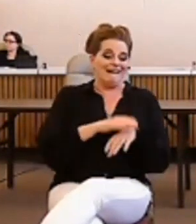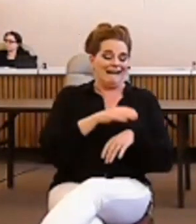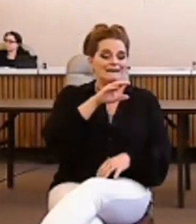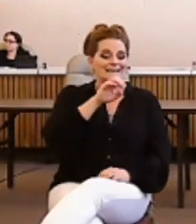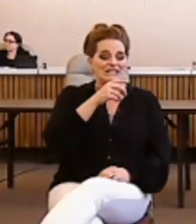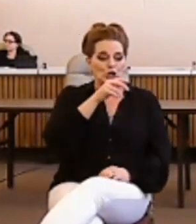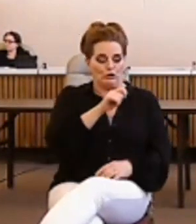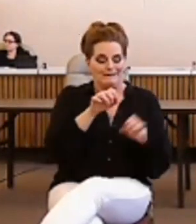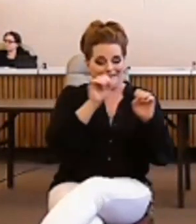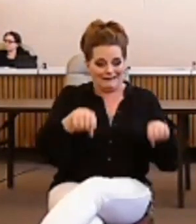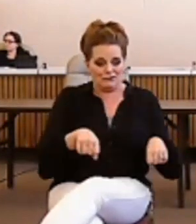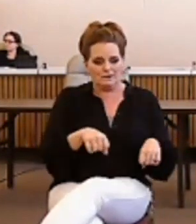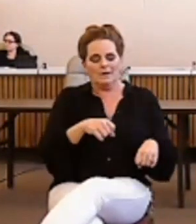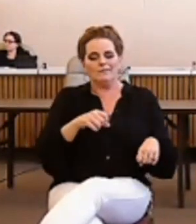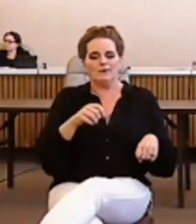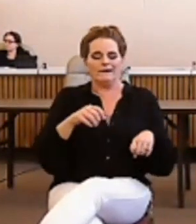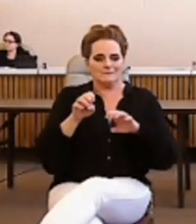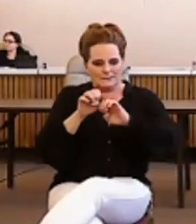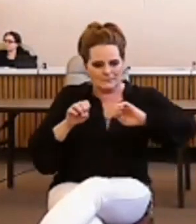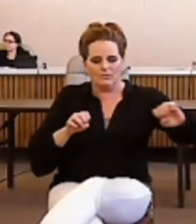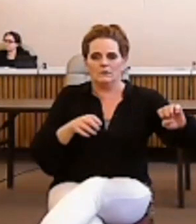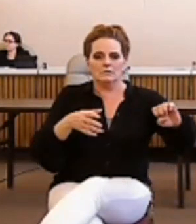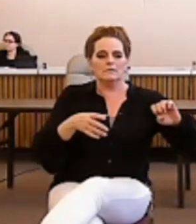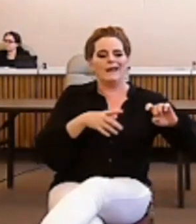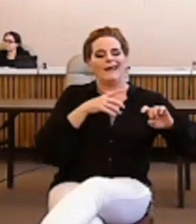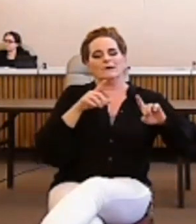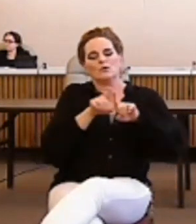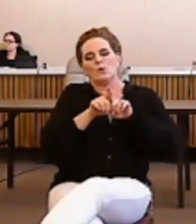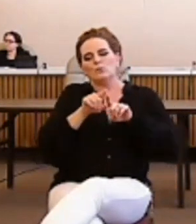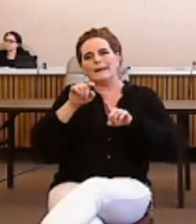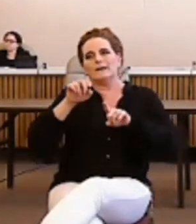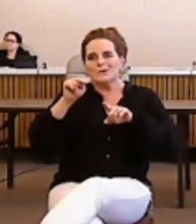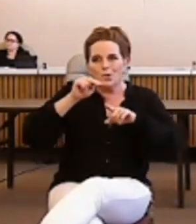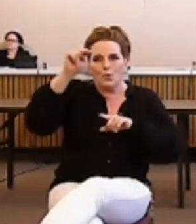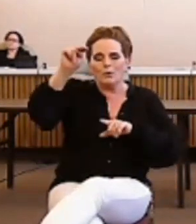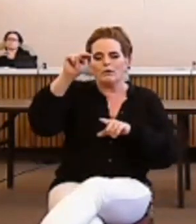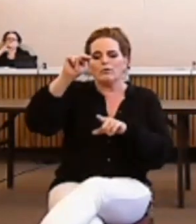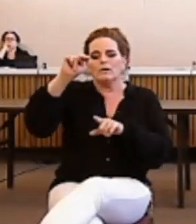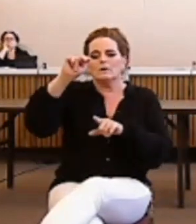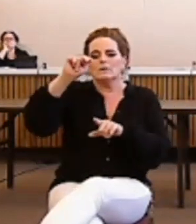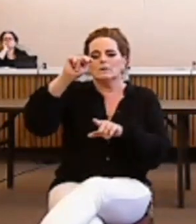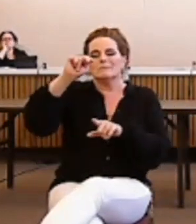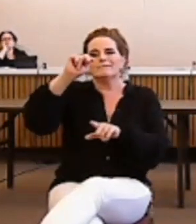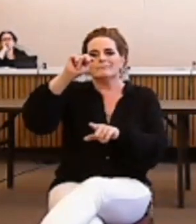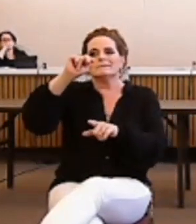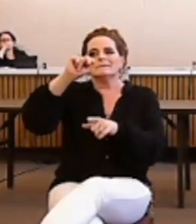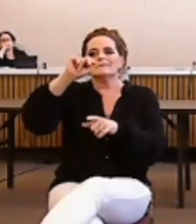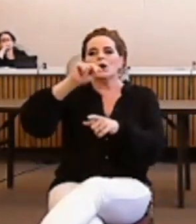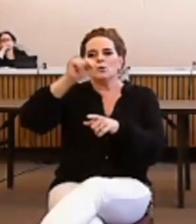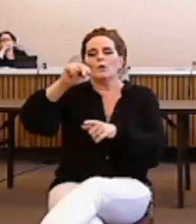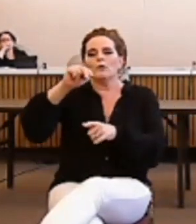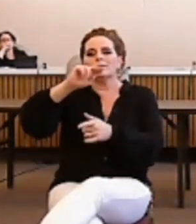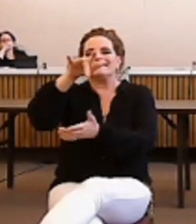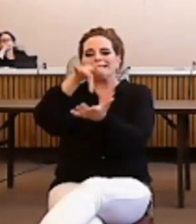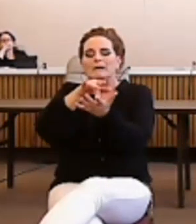the eastern limits of our development, and one kind of north centrally located on Middle Road. And how